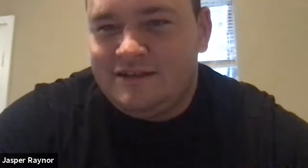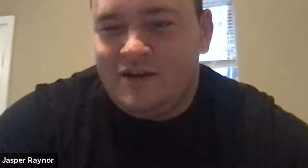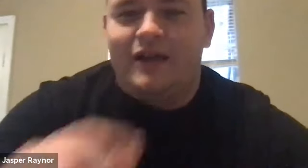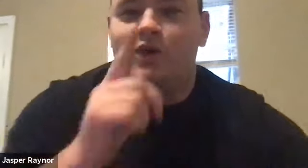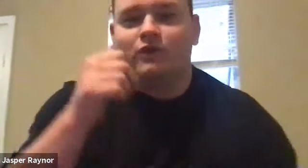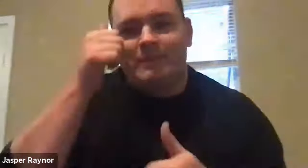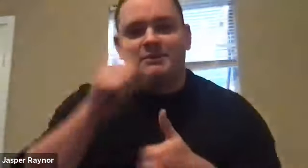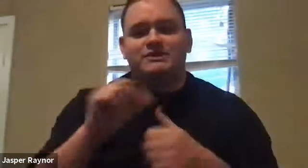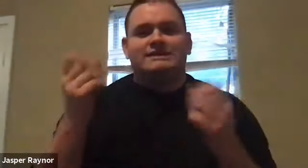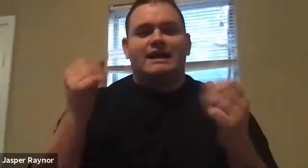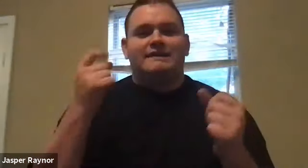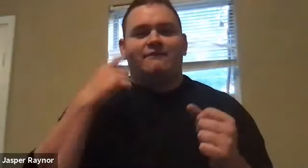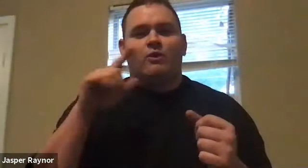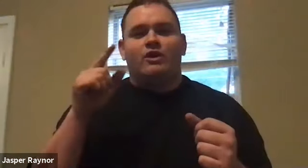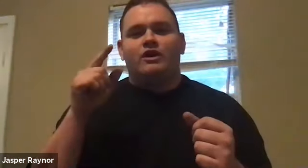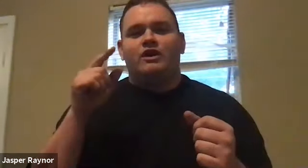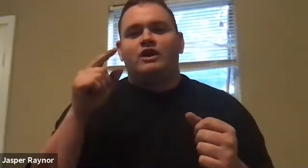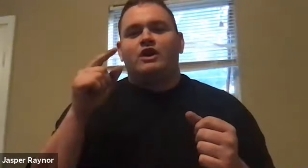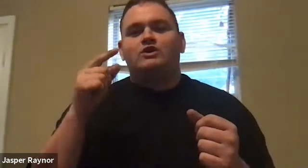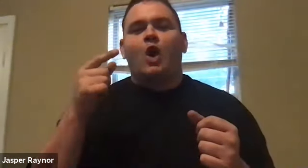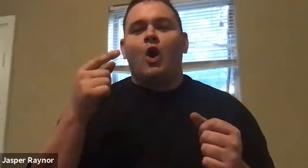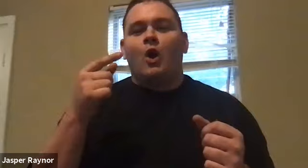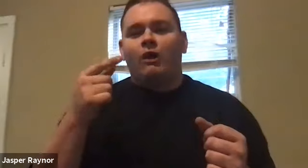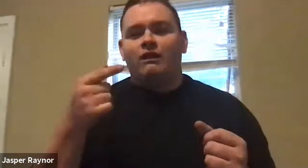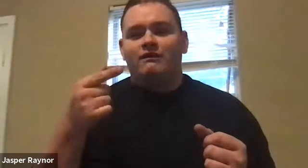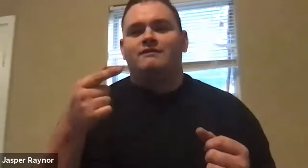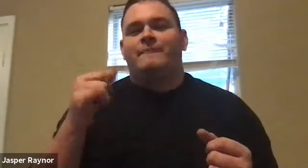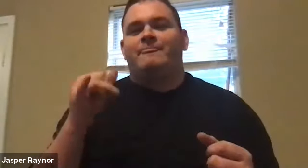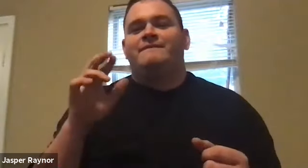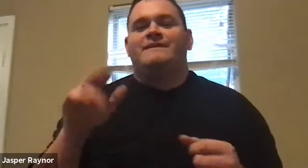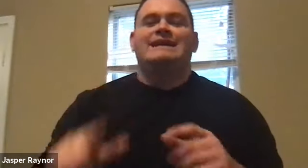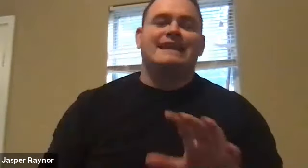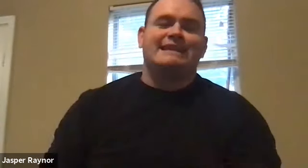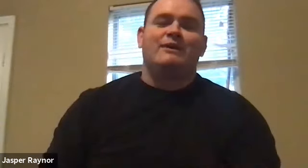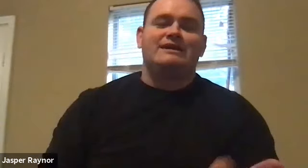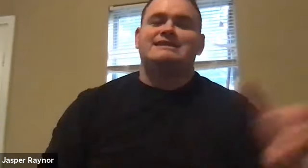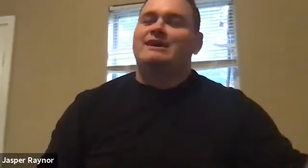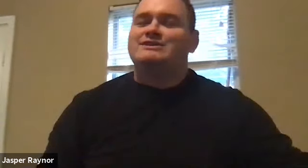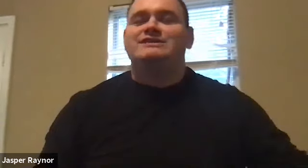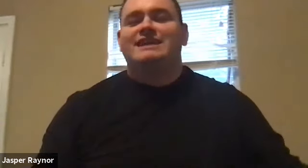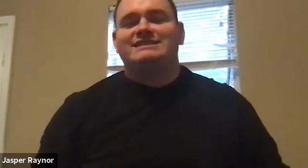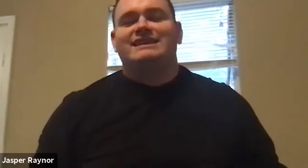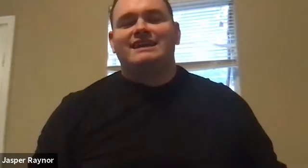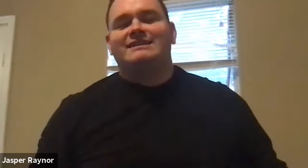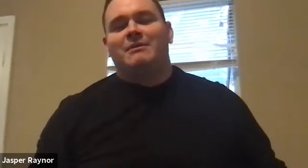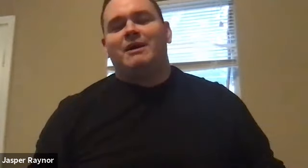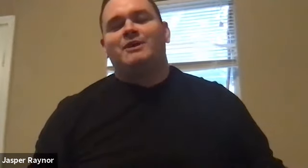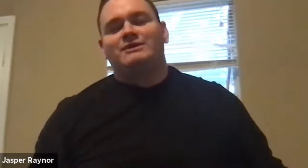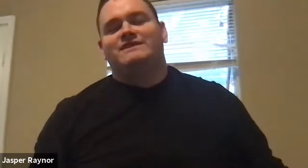All right. Who remembers the sign for girl? I said it that way because that's how I used to say it as a kid. My mom would always fuss